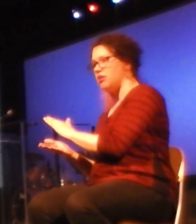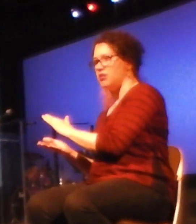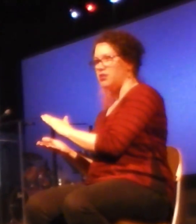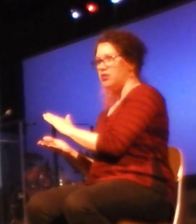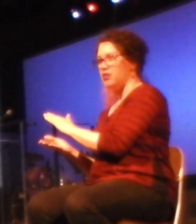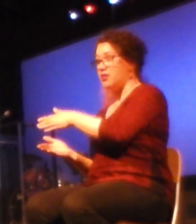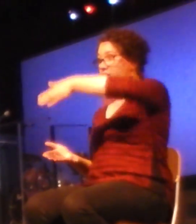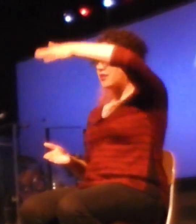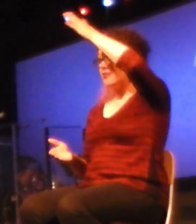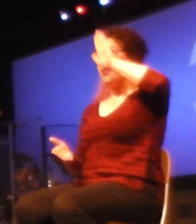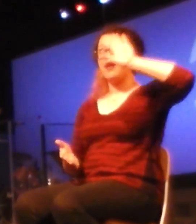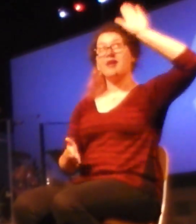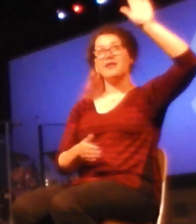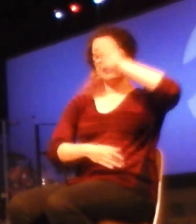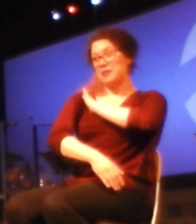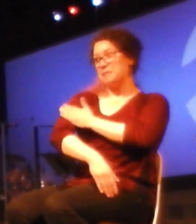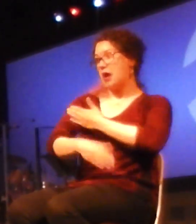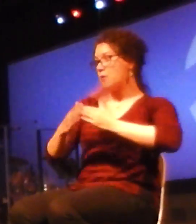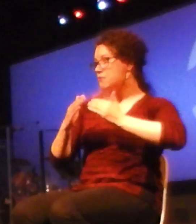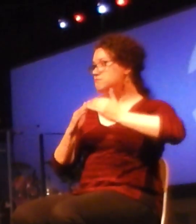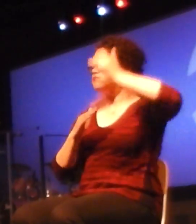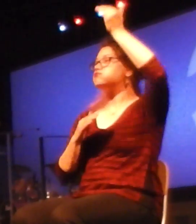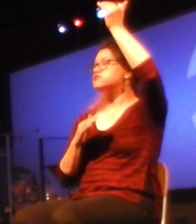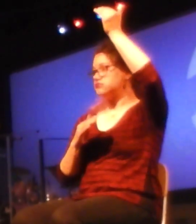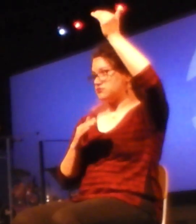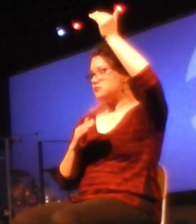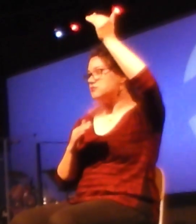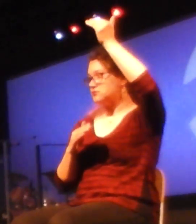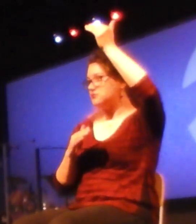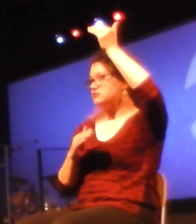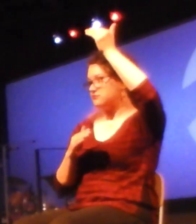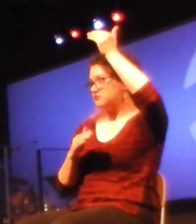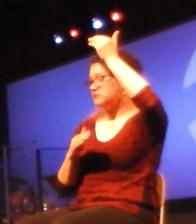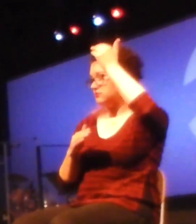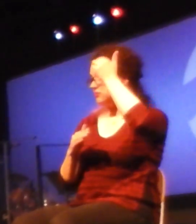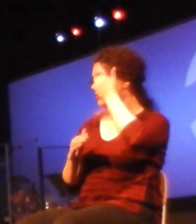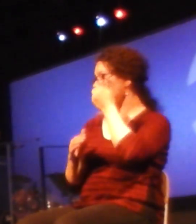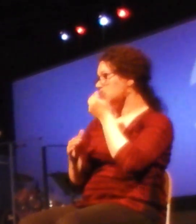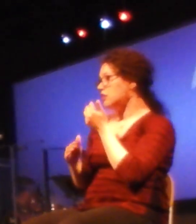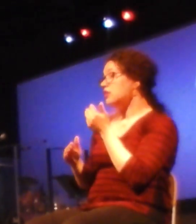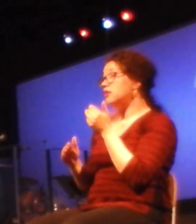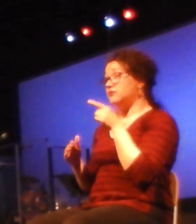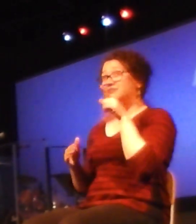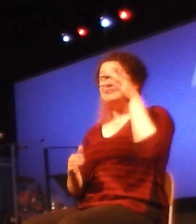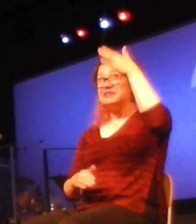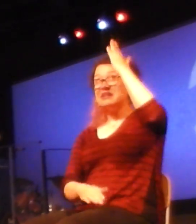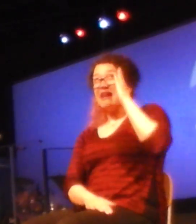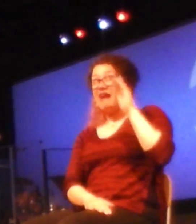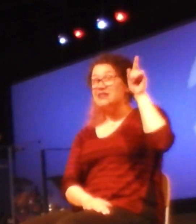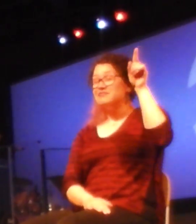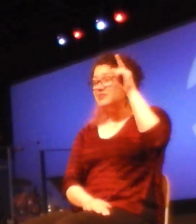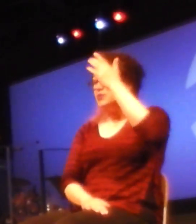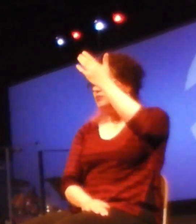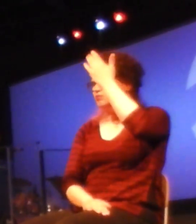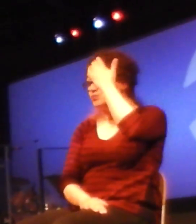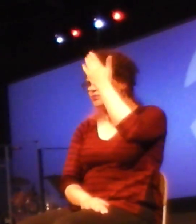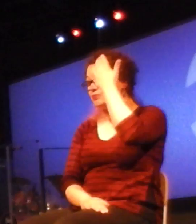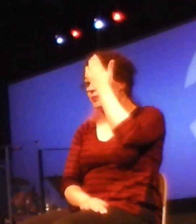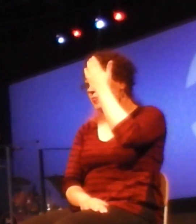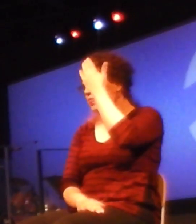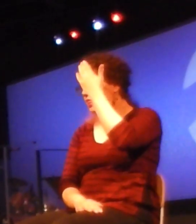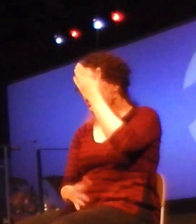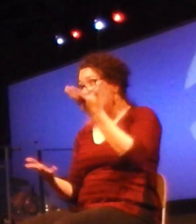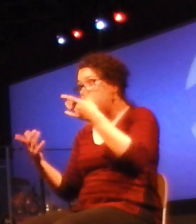and God's power tends to increase. The recognition that God actually knows the end of the story,